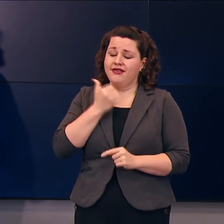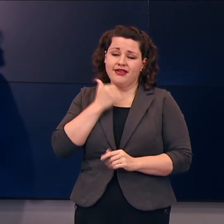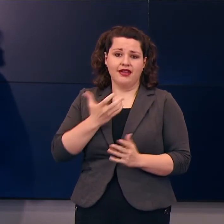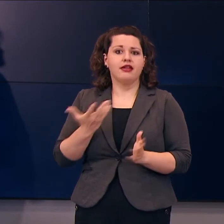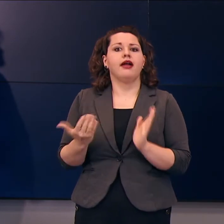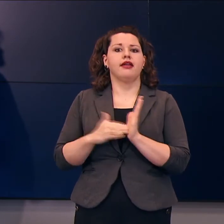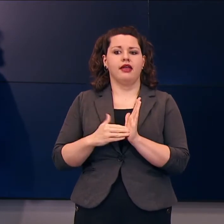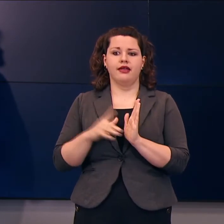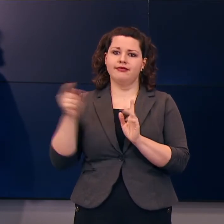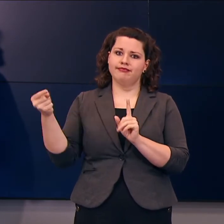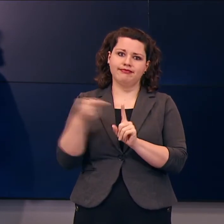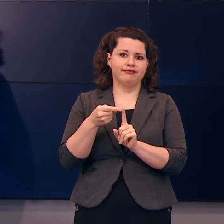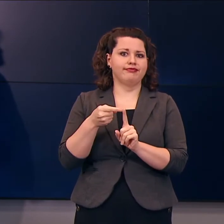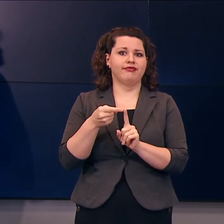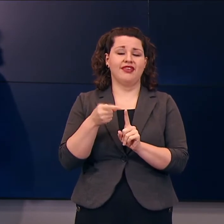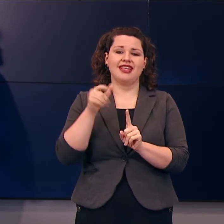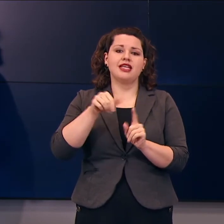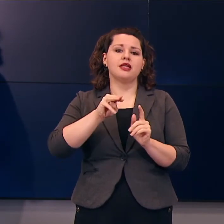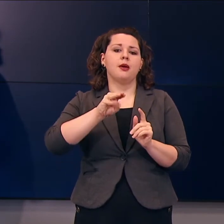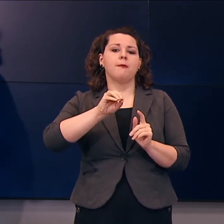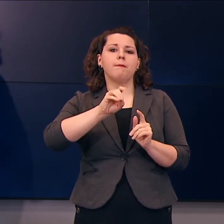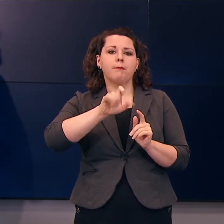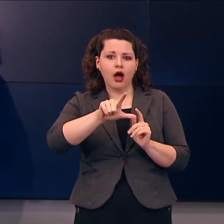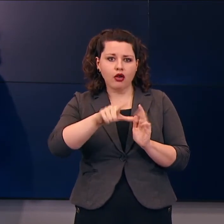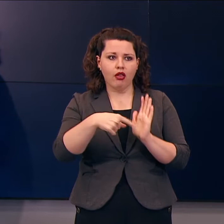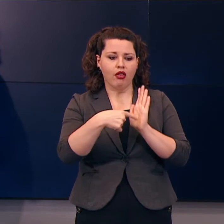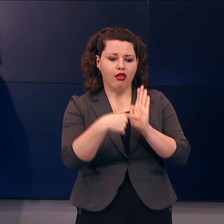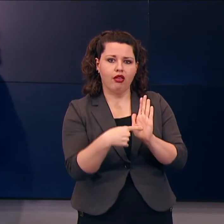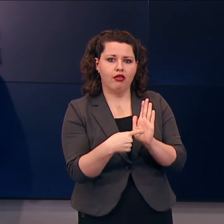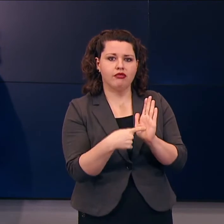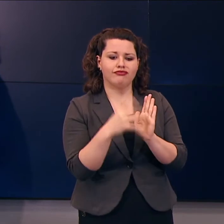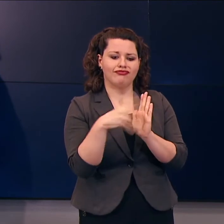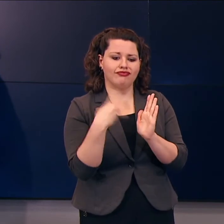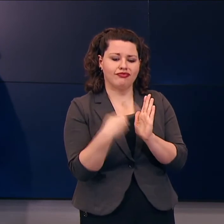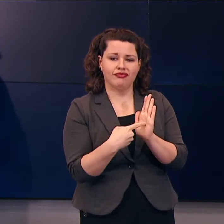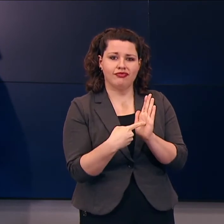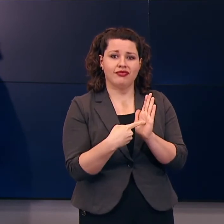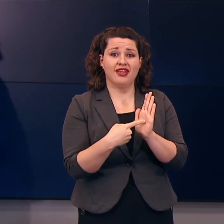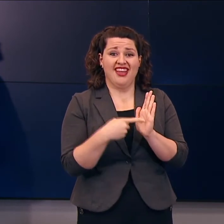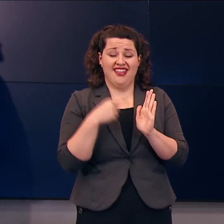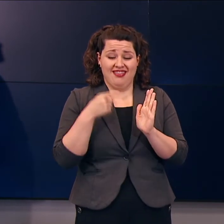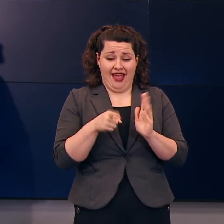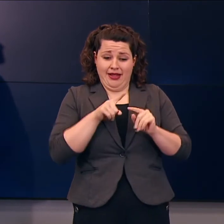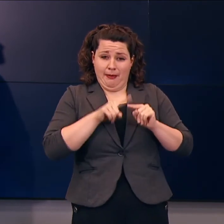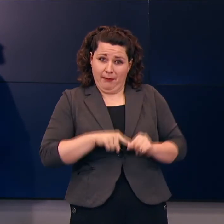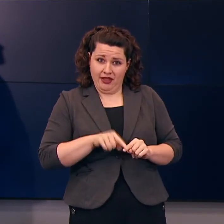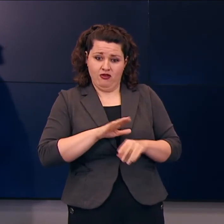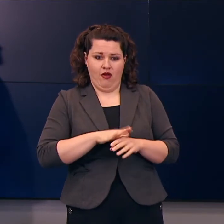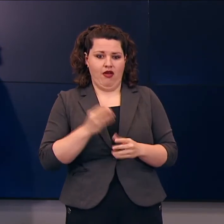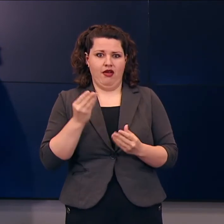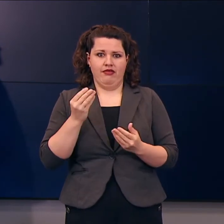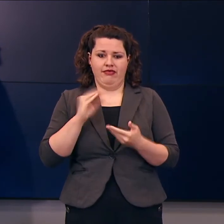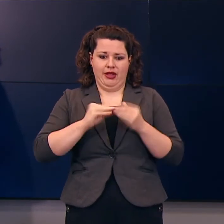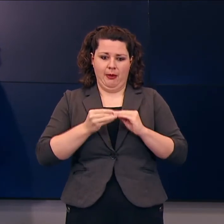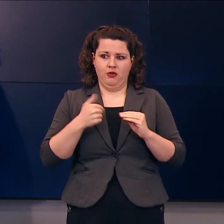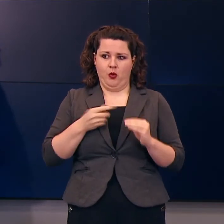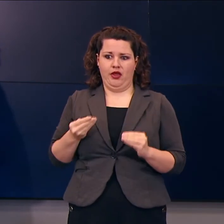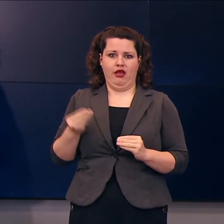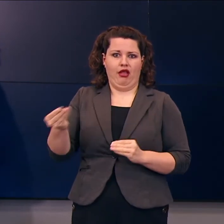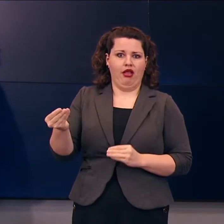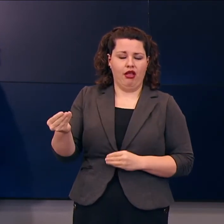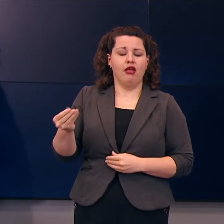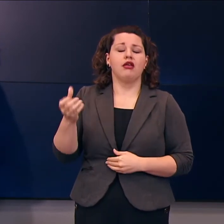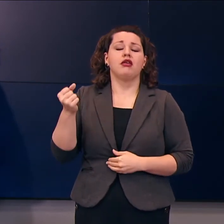want to go back to, this is a model, and models are only as good as the assumptions that we feed into them. It didn't take into account a lot